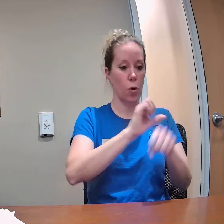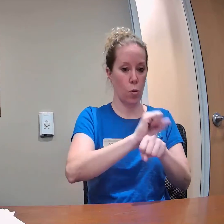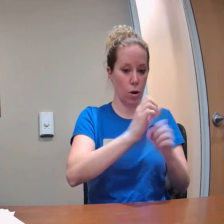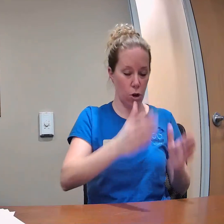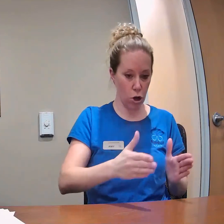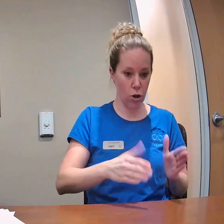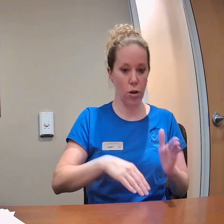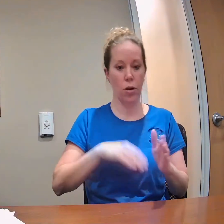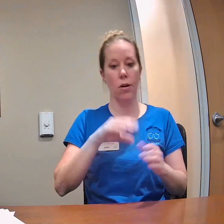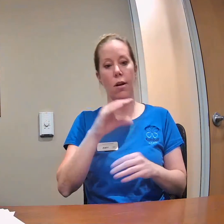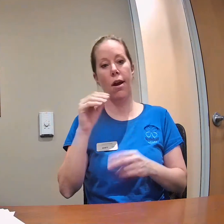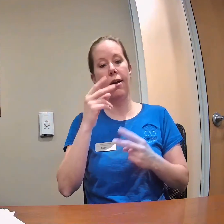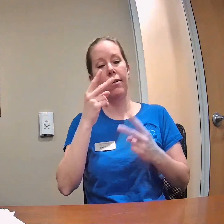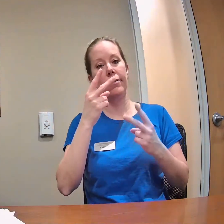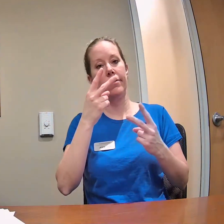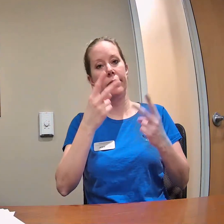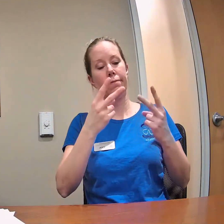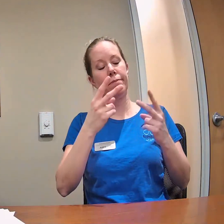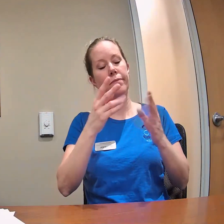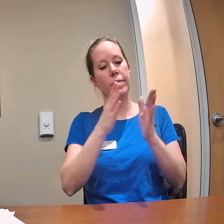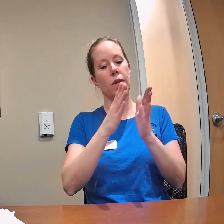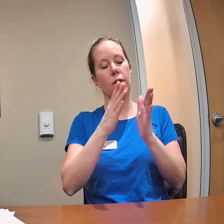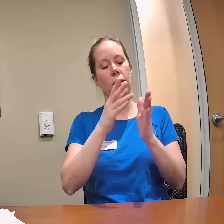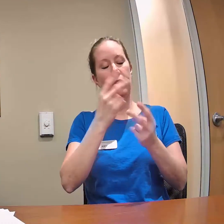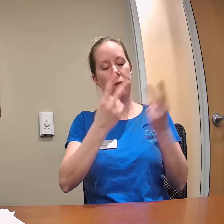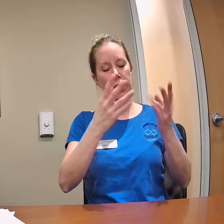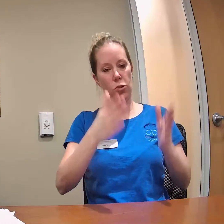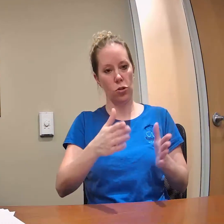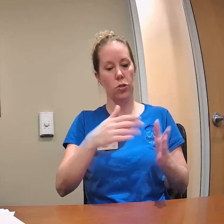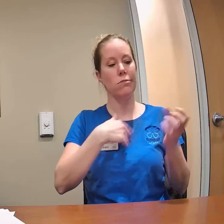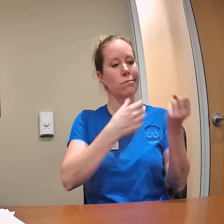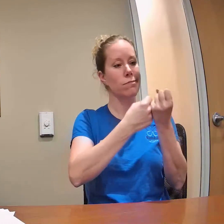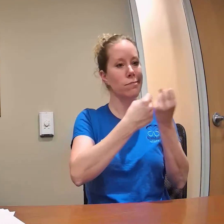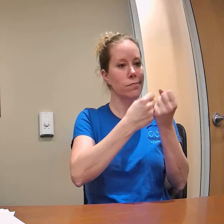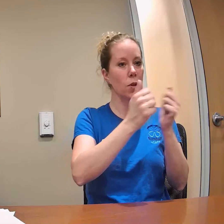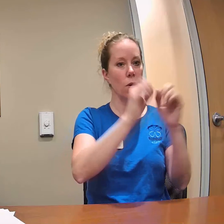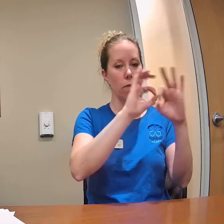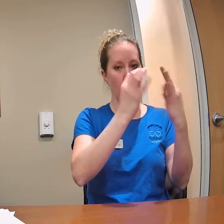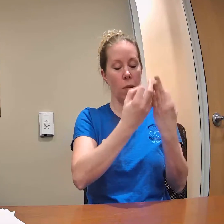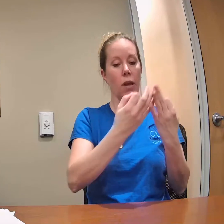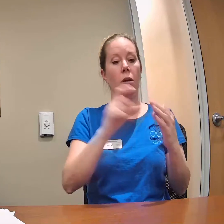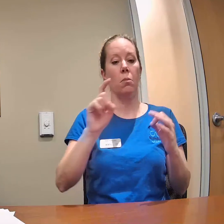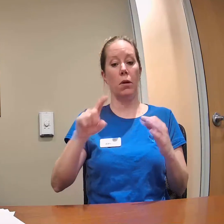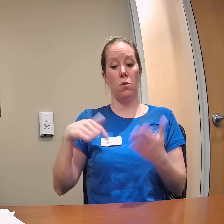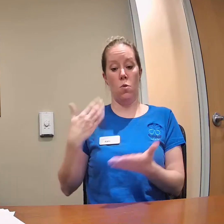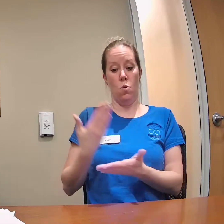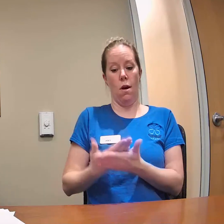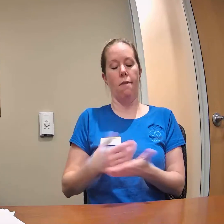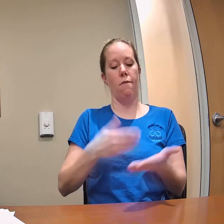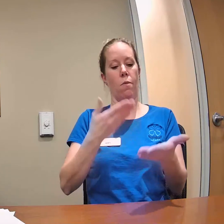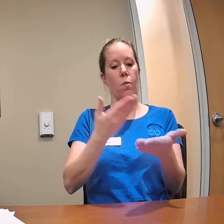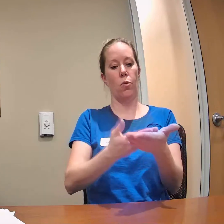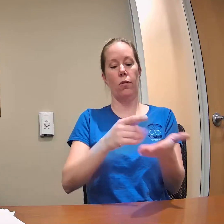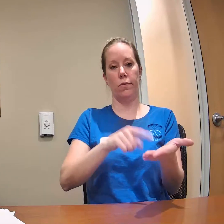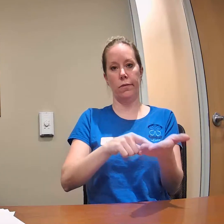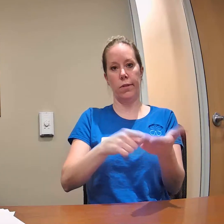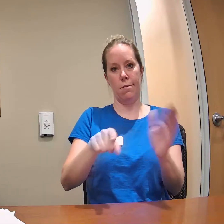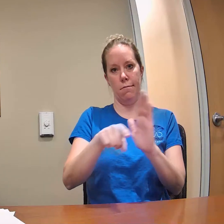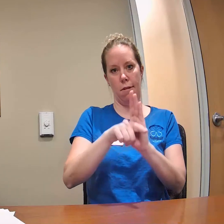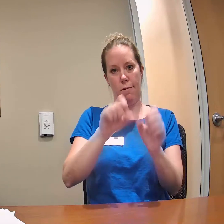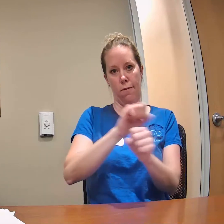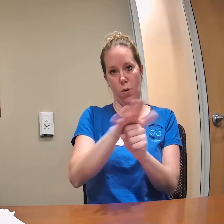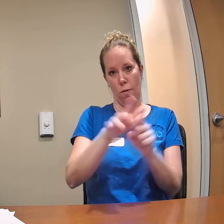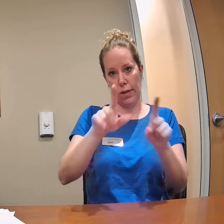of a negative COVID test result in the past week and verbally attest that they have not subsequently tested